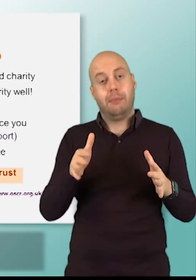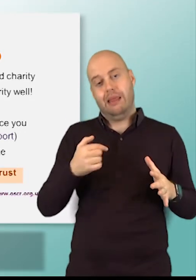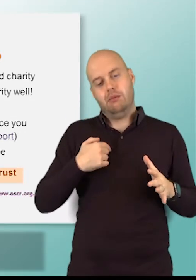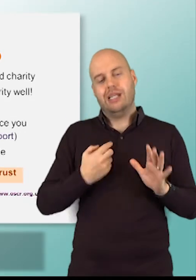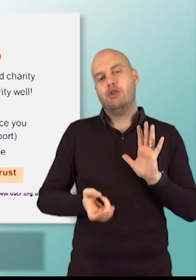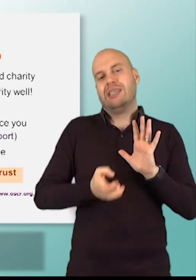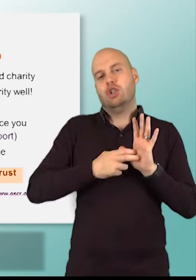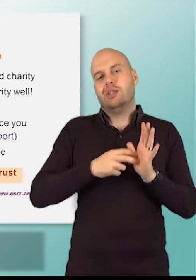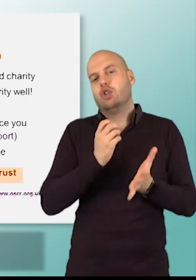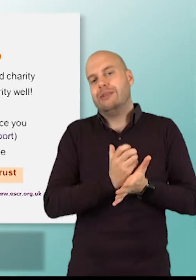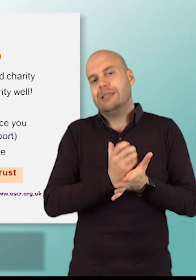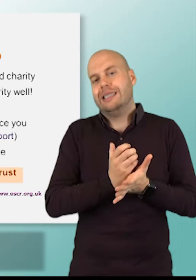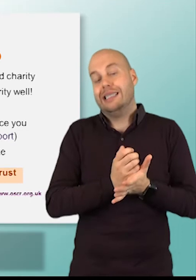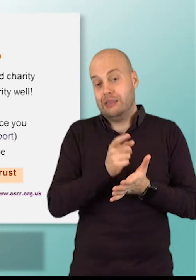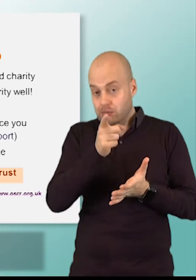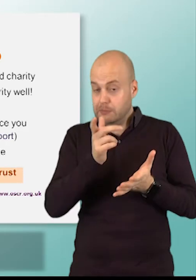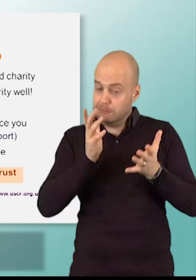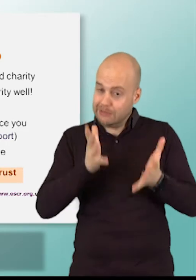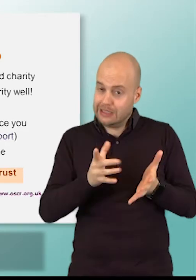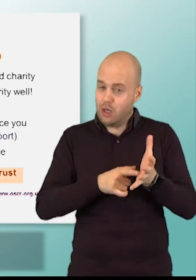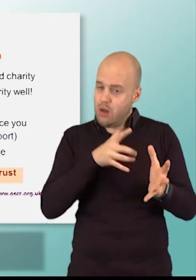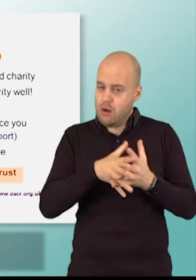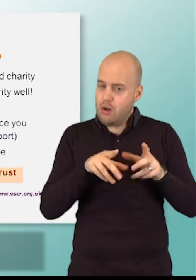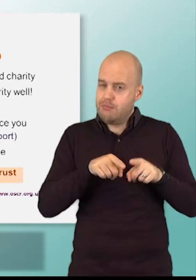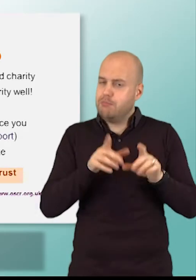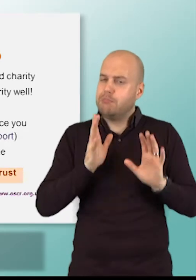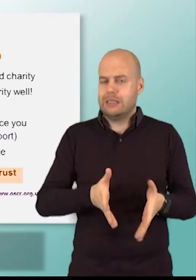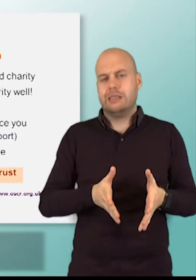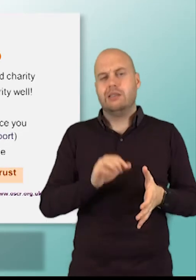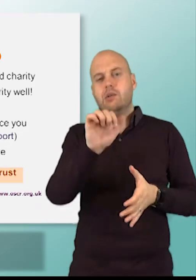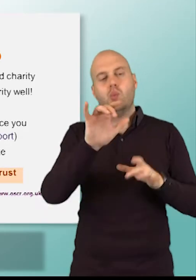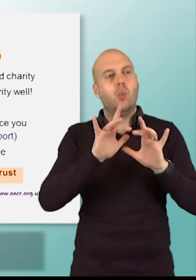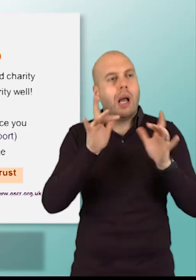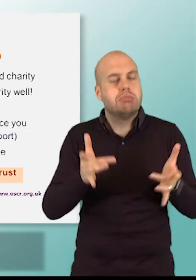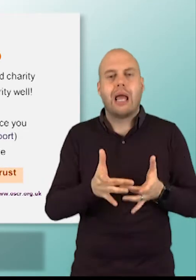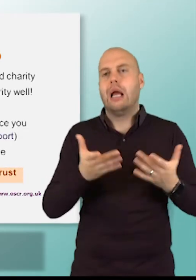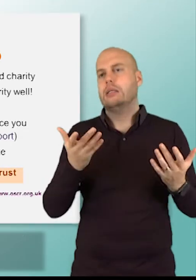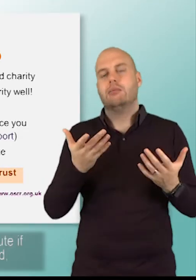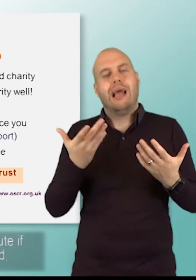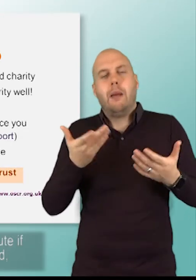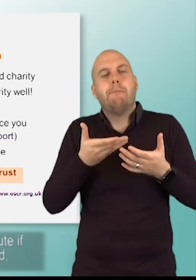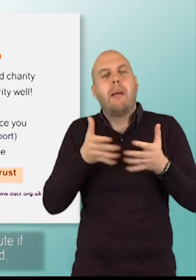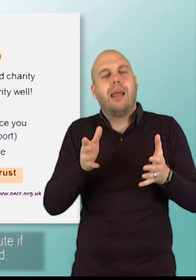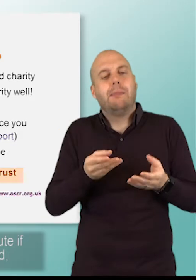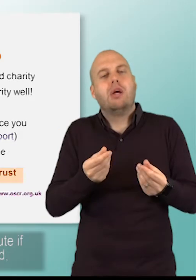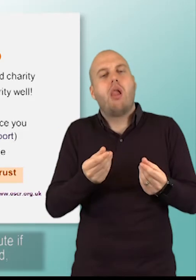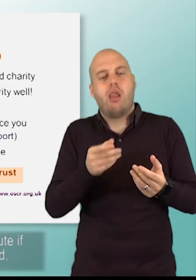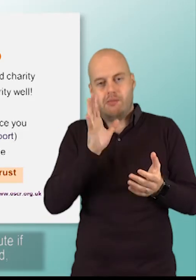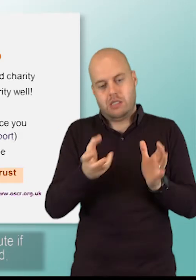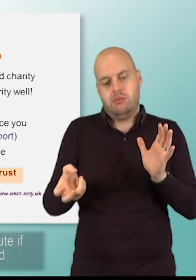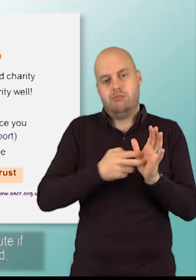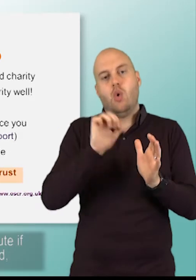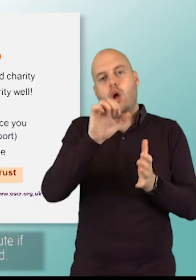legal requirement on your websites, on your published material, to display your charity number. We've got a logo, and I